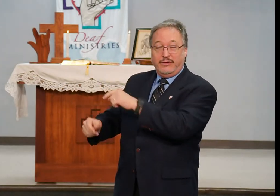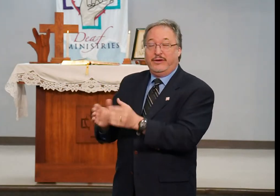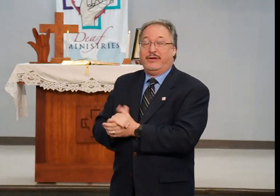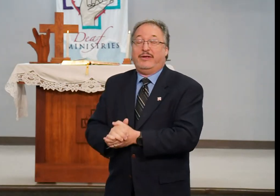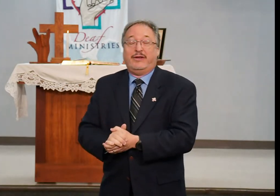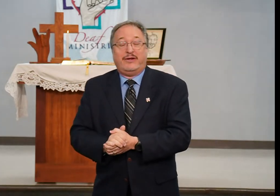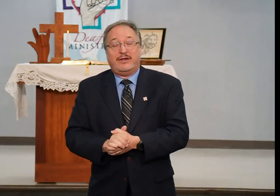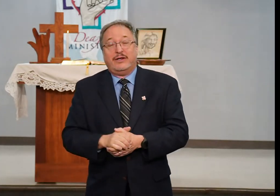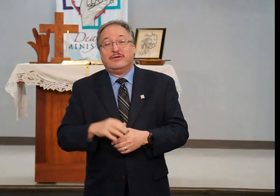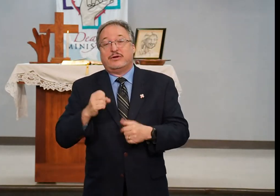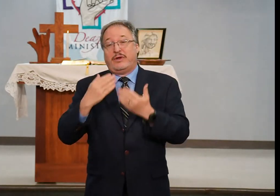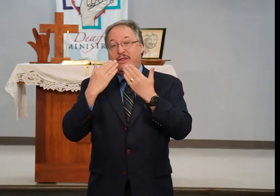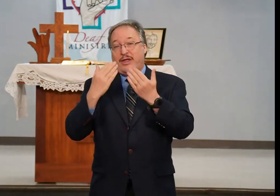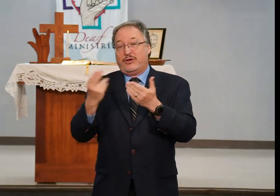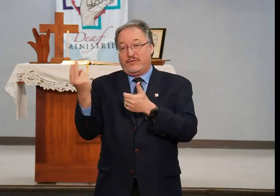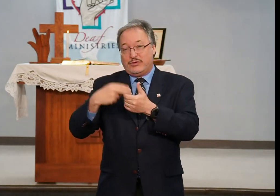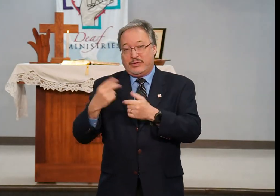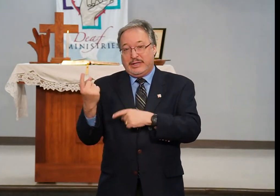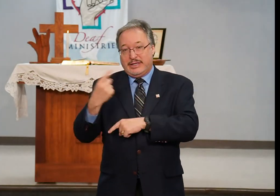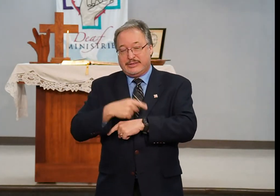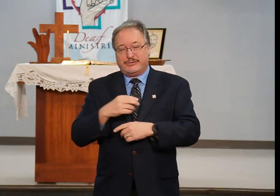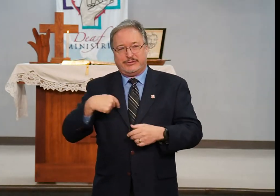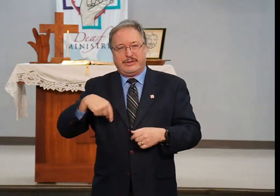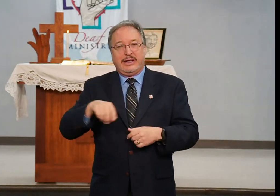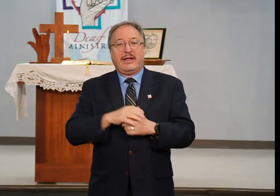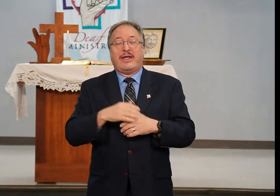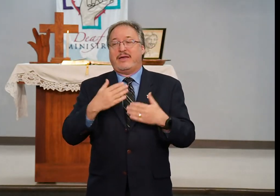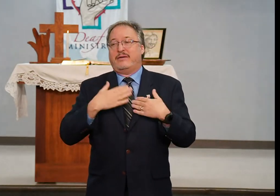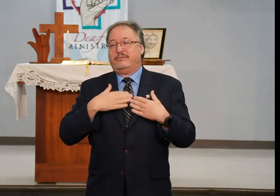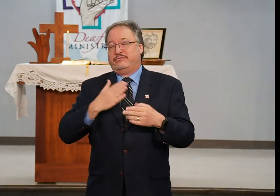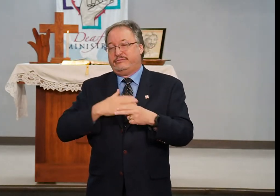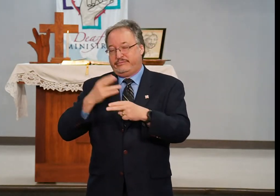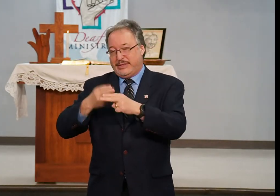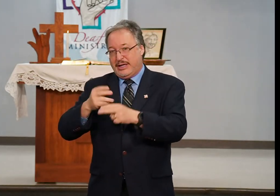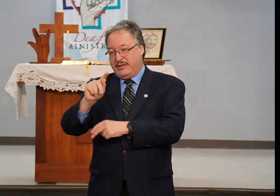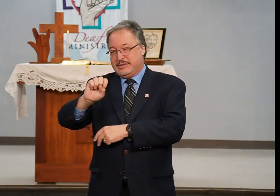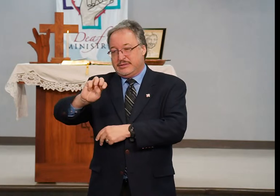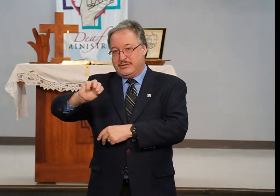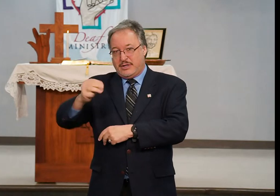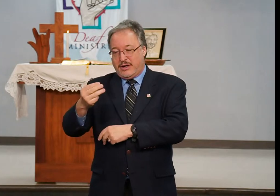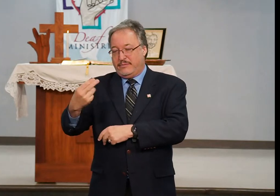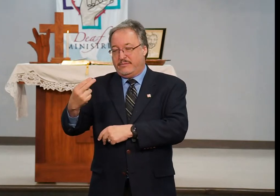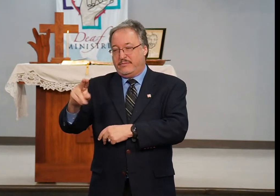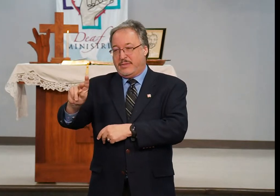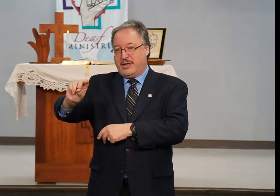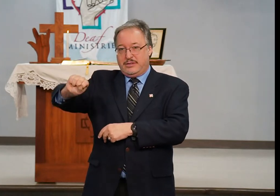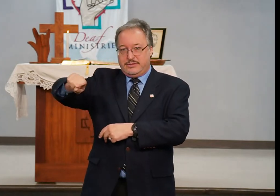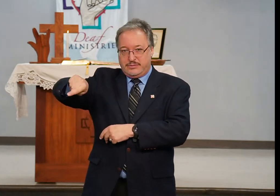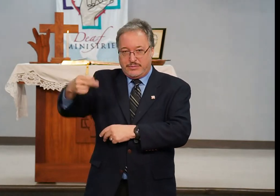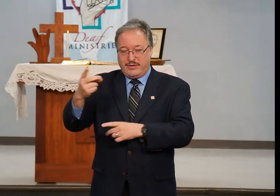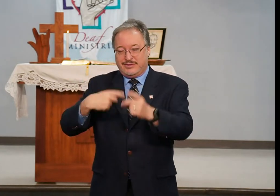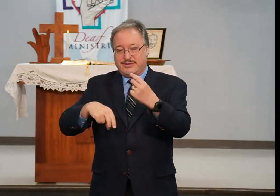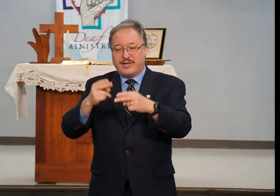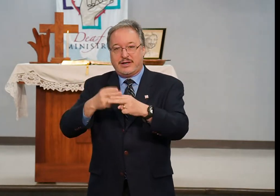are in Africa. And we thank you so much for being with us today. I am Tom